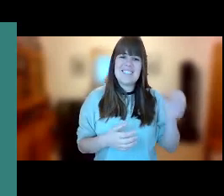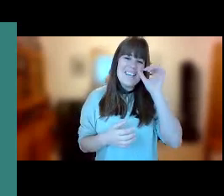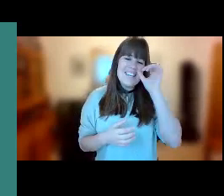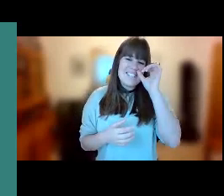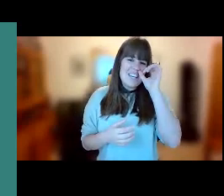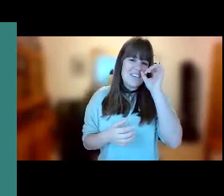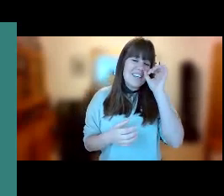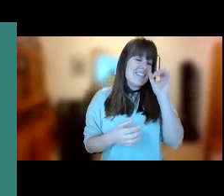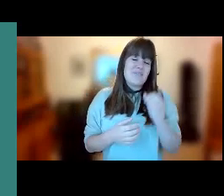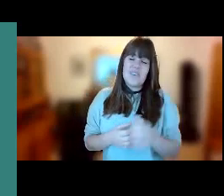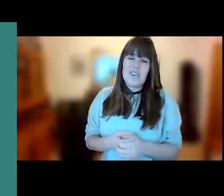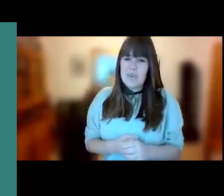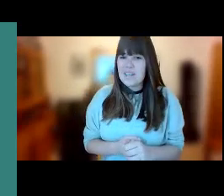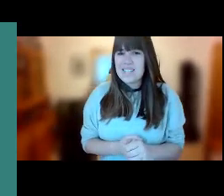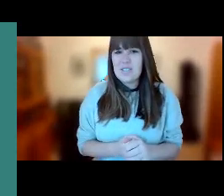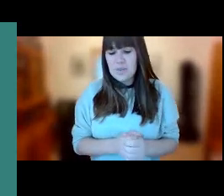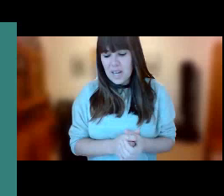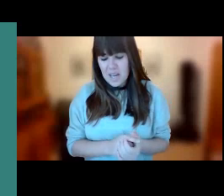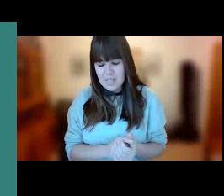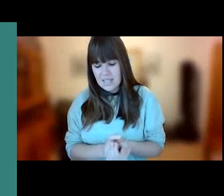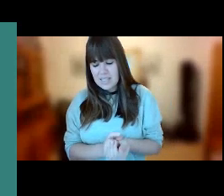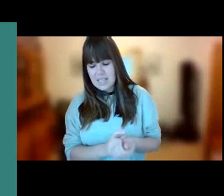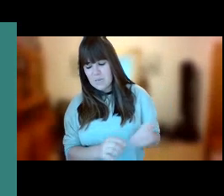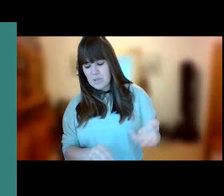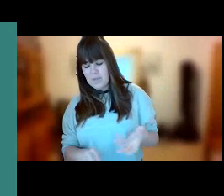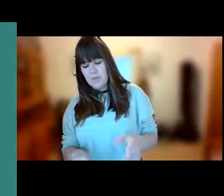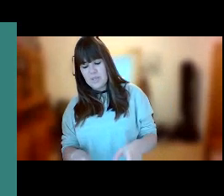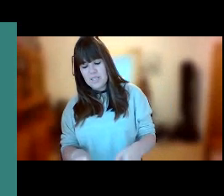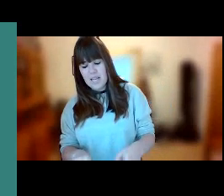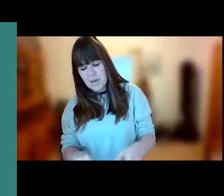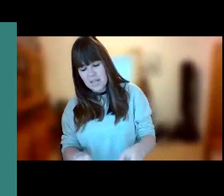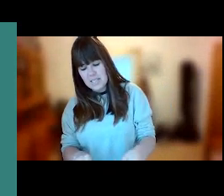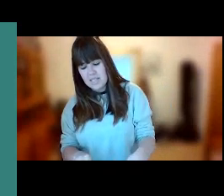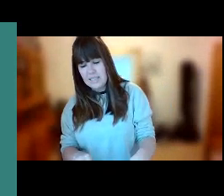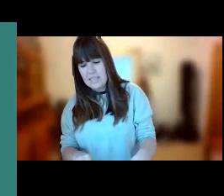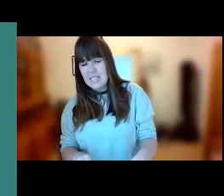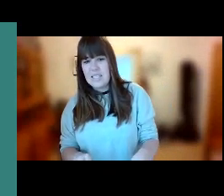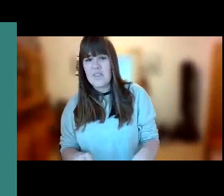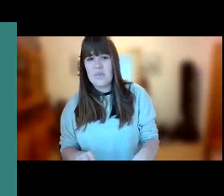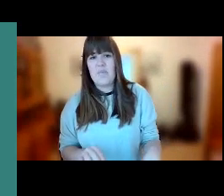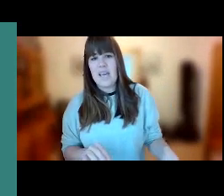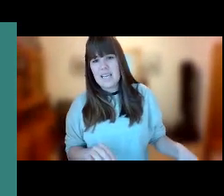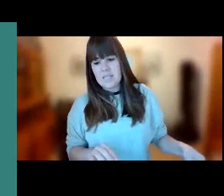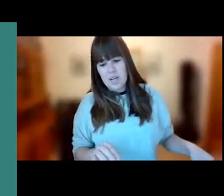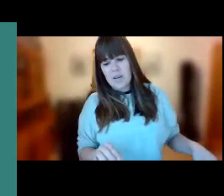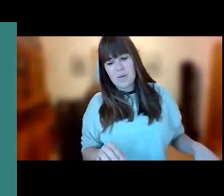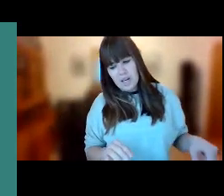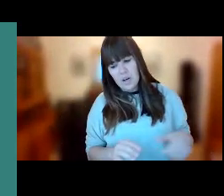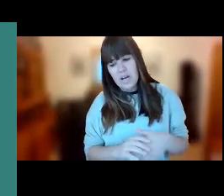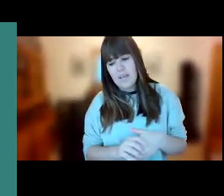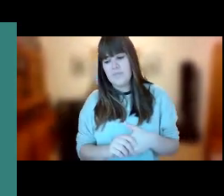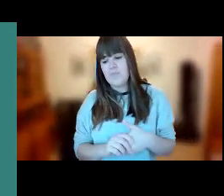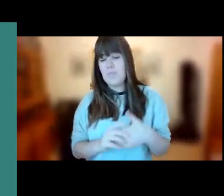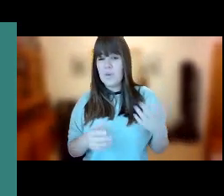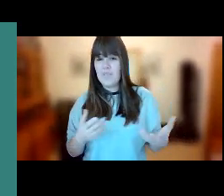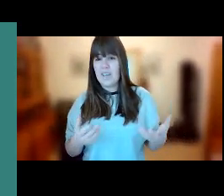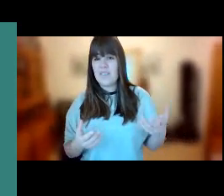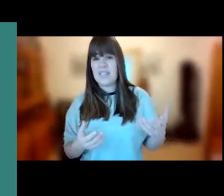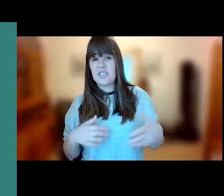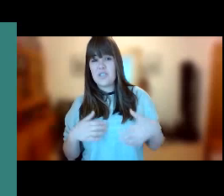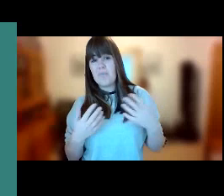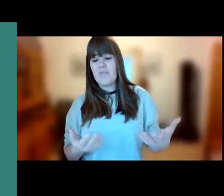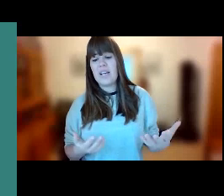person first. So it's very personal. It's understanding what's important to that person, something that we might hear spoken about quite a lot. And the